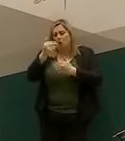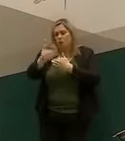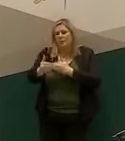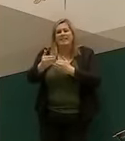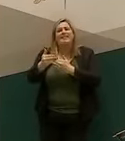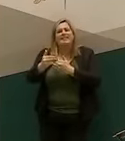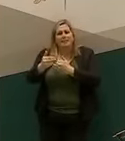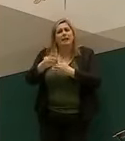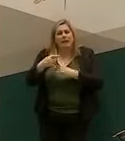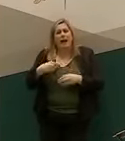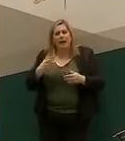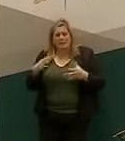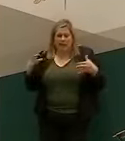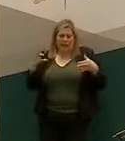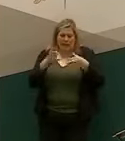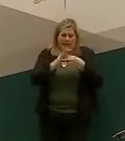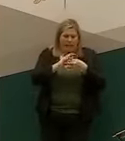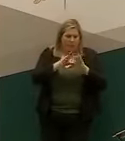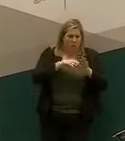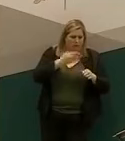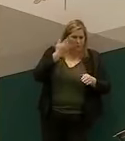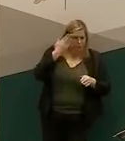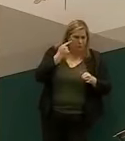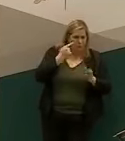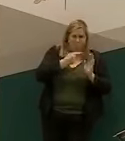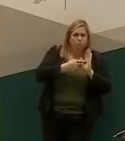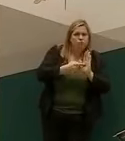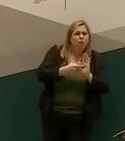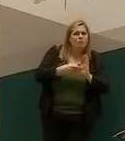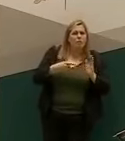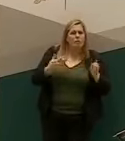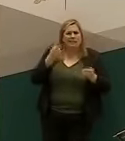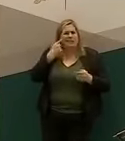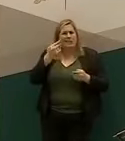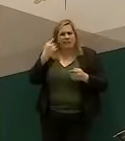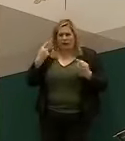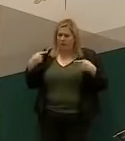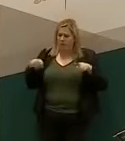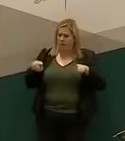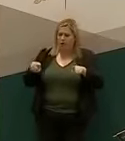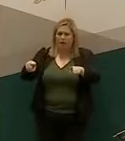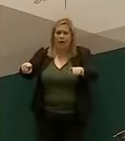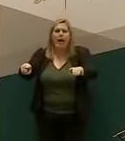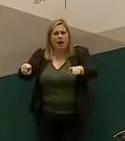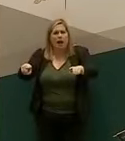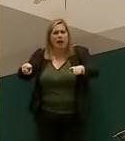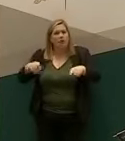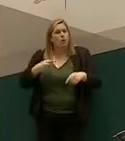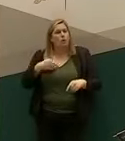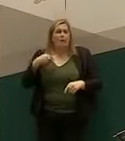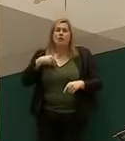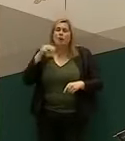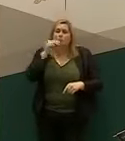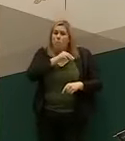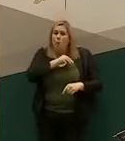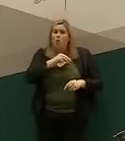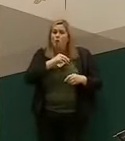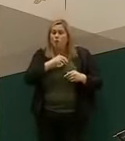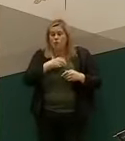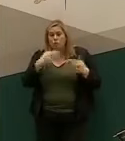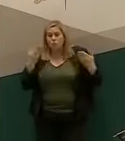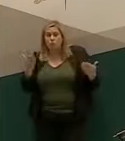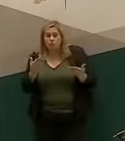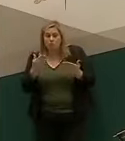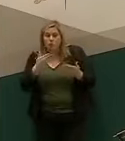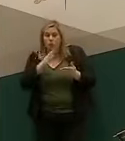known proven cases and see if there's a parallel trend. So it is important to assure people in this country